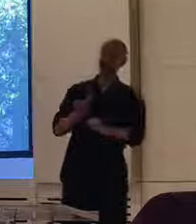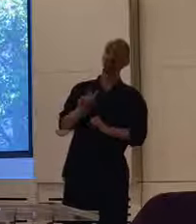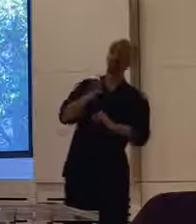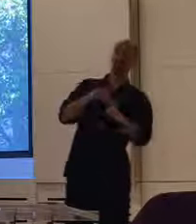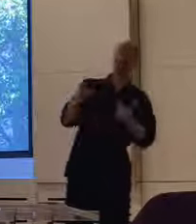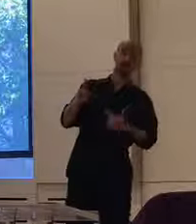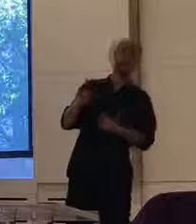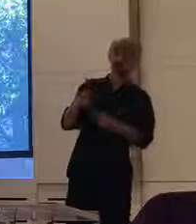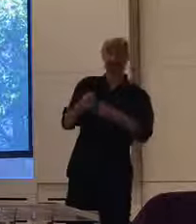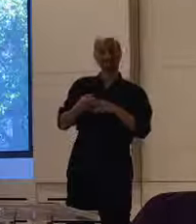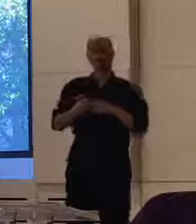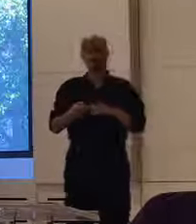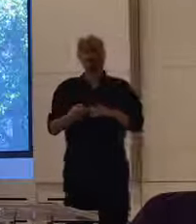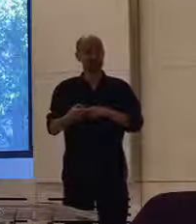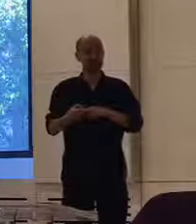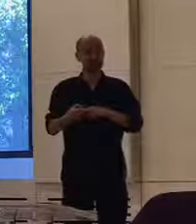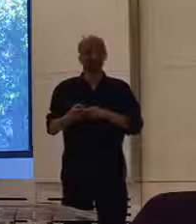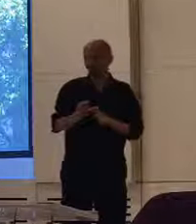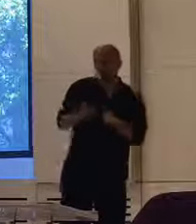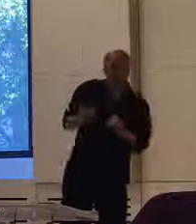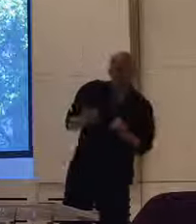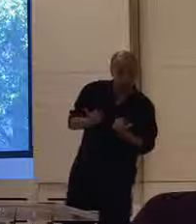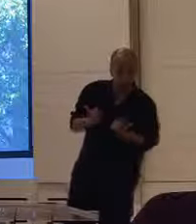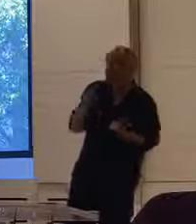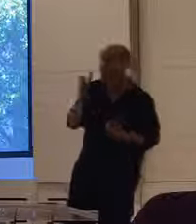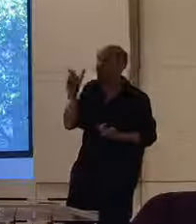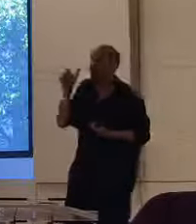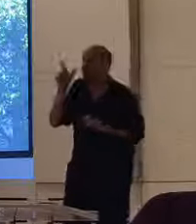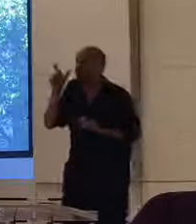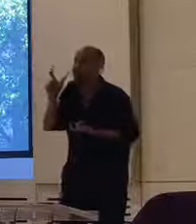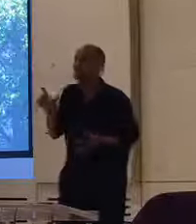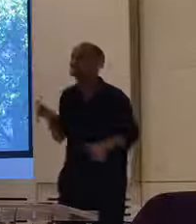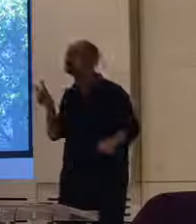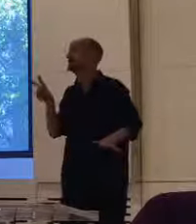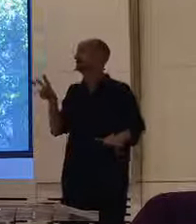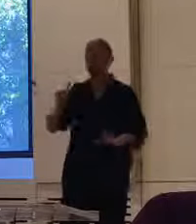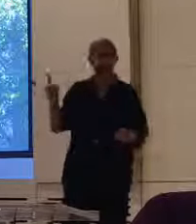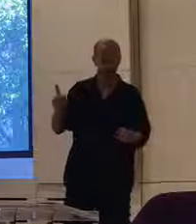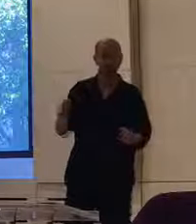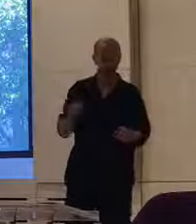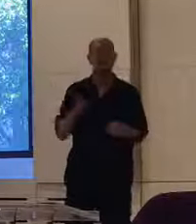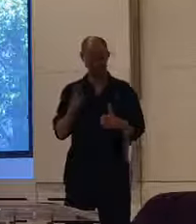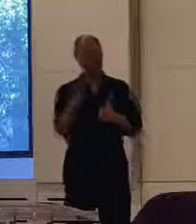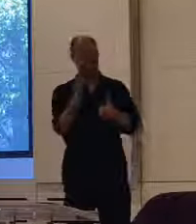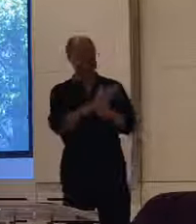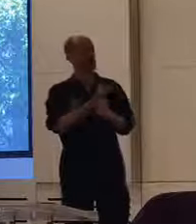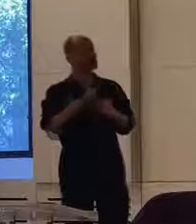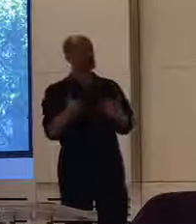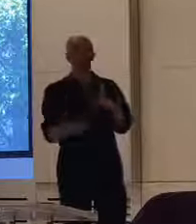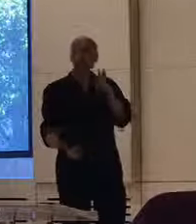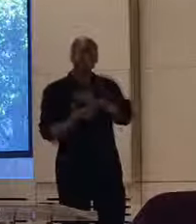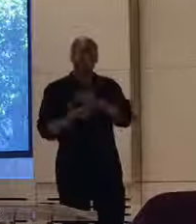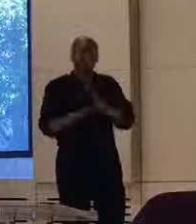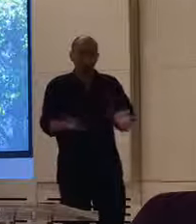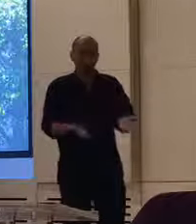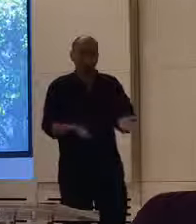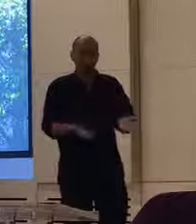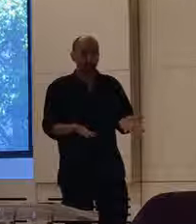their first language is English, which is not very good. They kind of try and pick up what they can, but their first